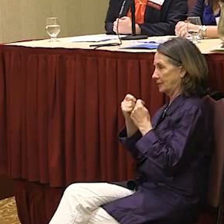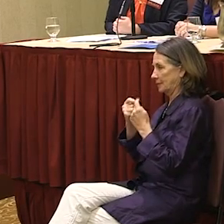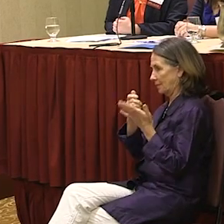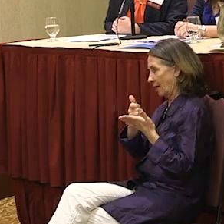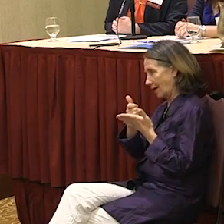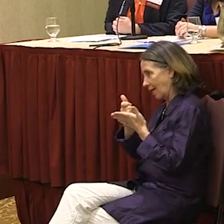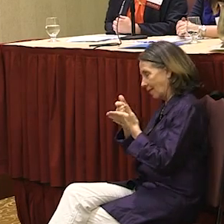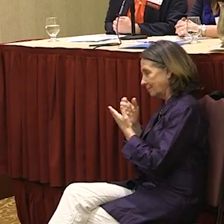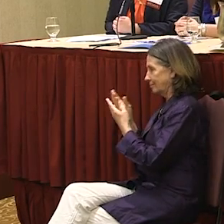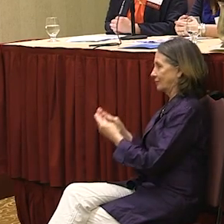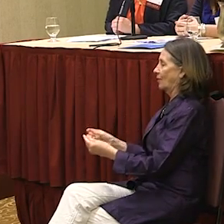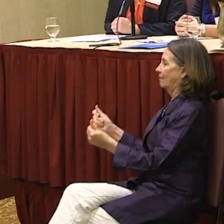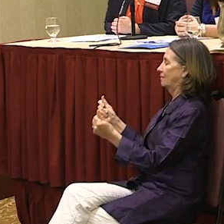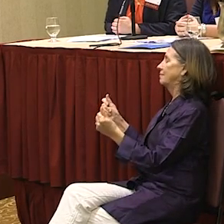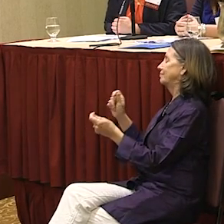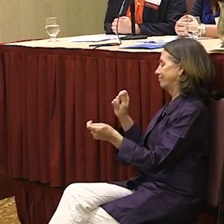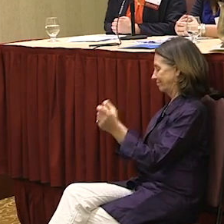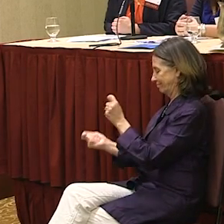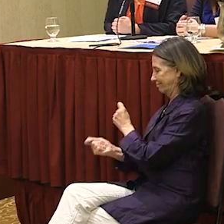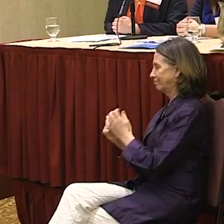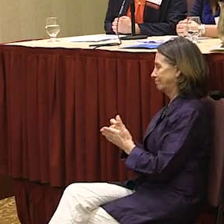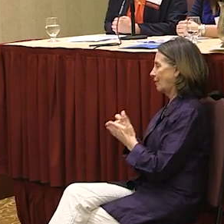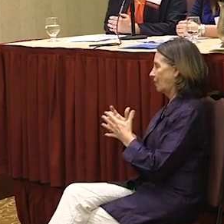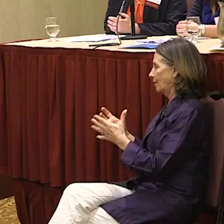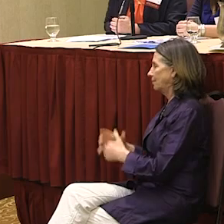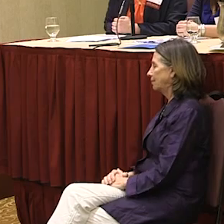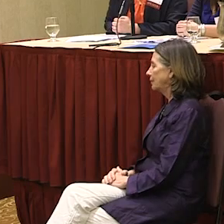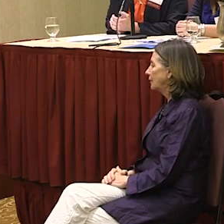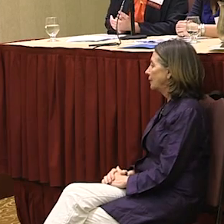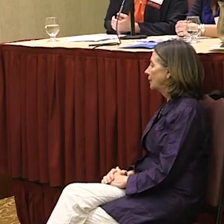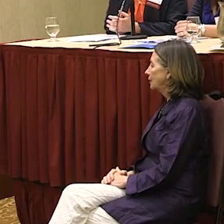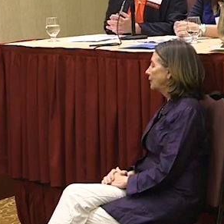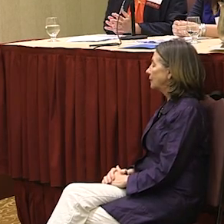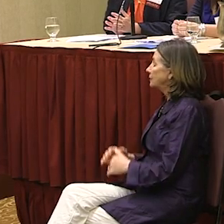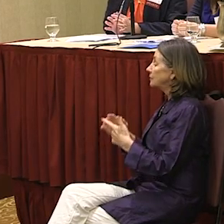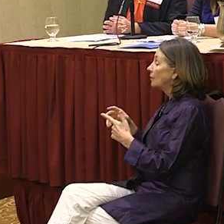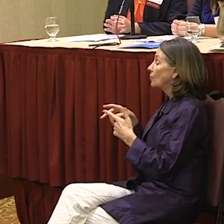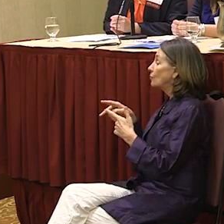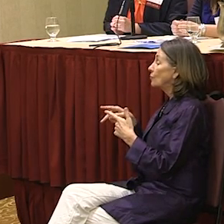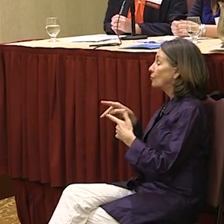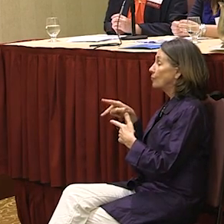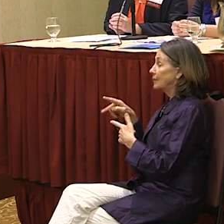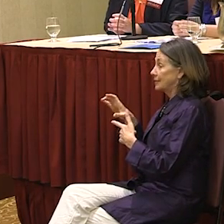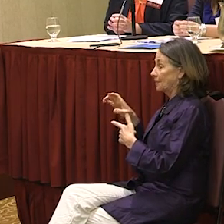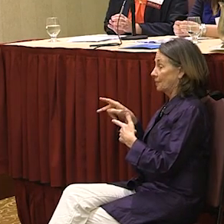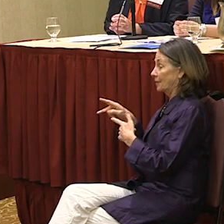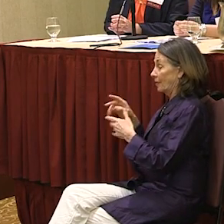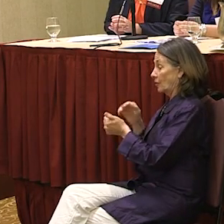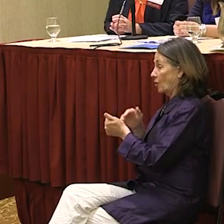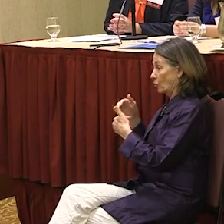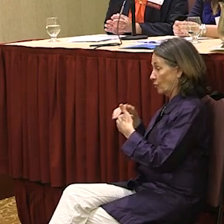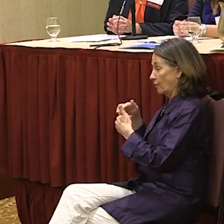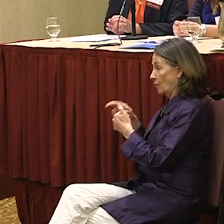those challenges and really made a change for us. Working in a primary care setting, the doctors refer patients to as many and